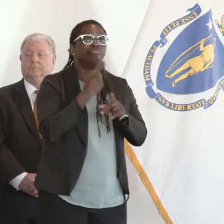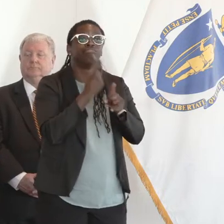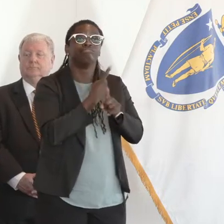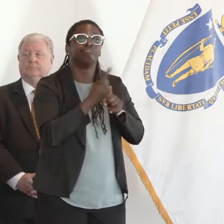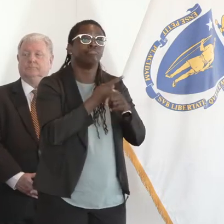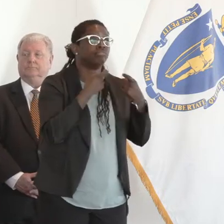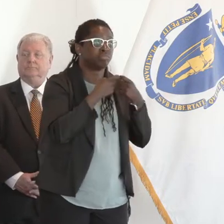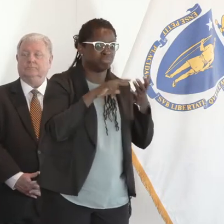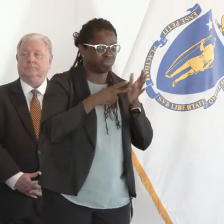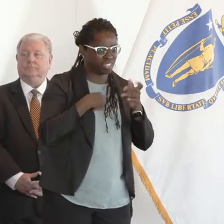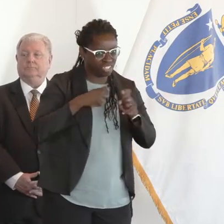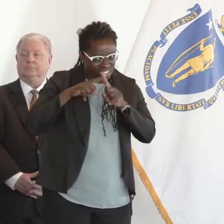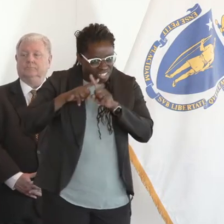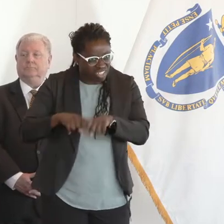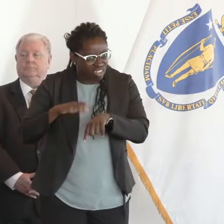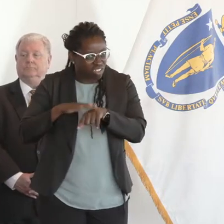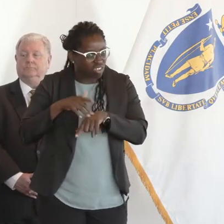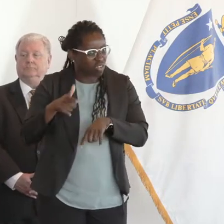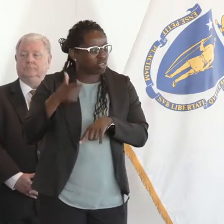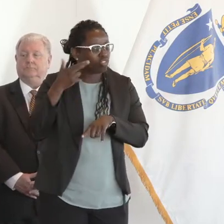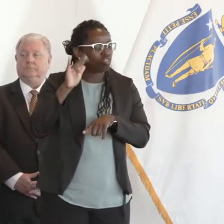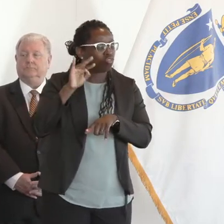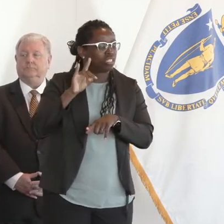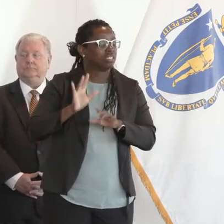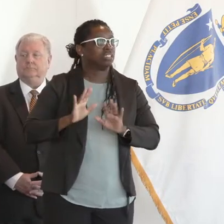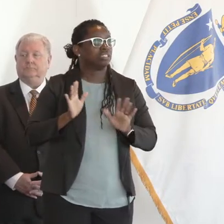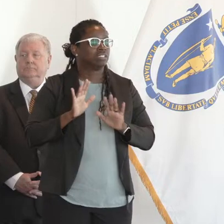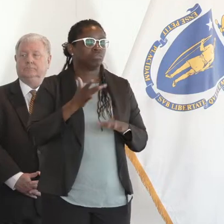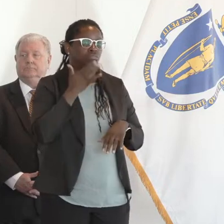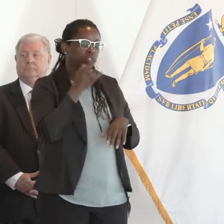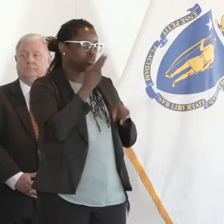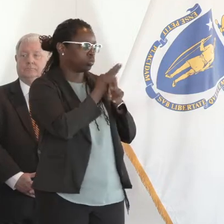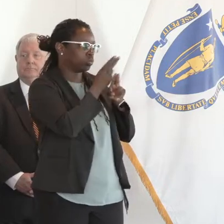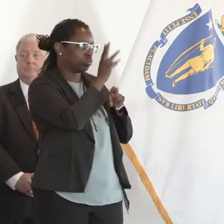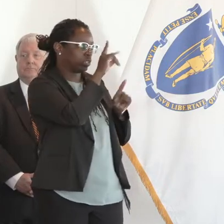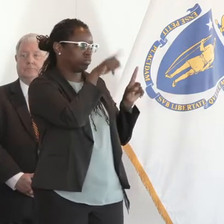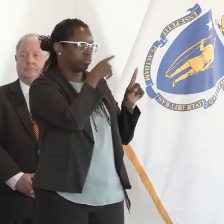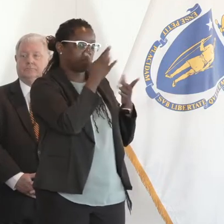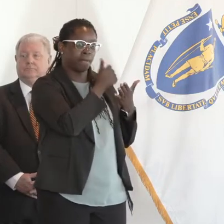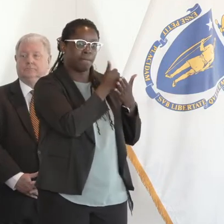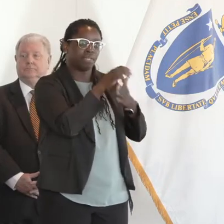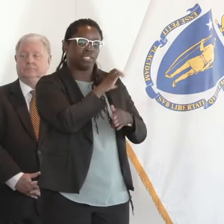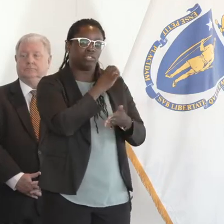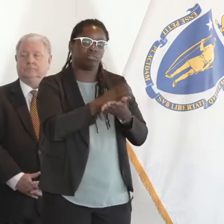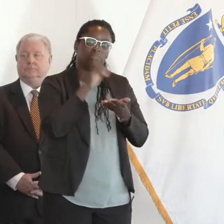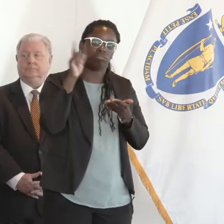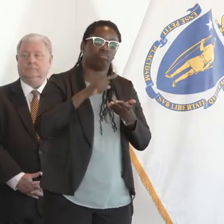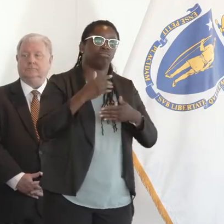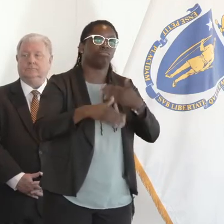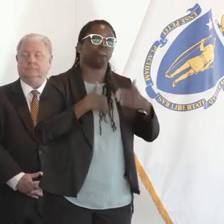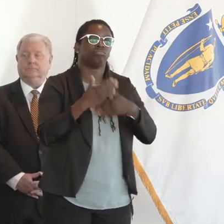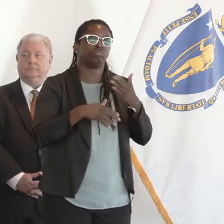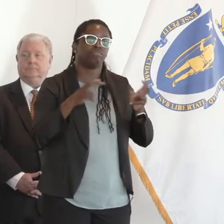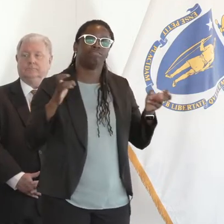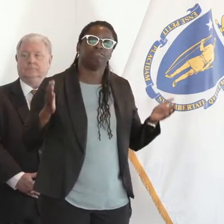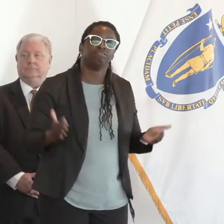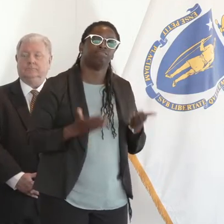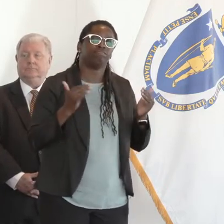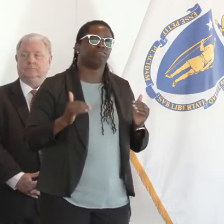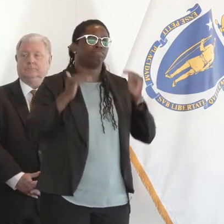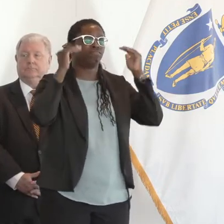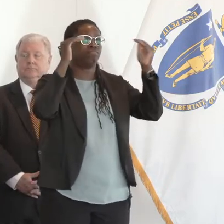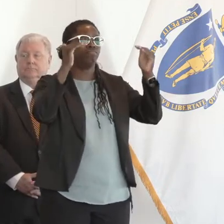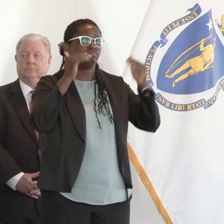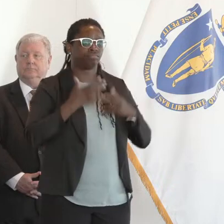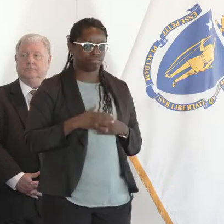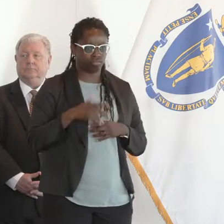provinces, are focused on upgrades to that grid. A few weeks ago now, We got news from our federal partners